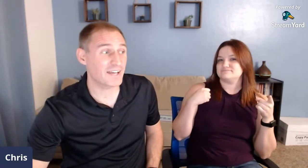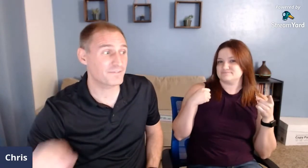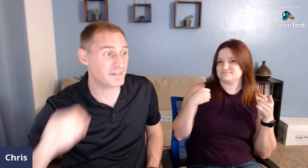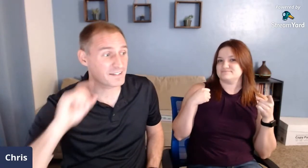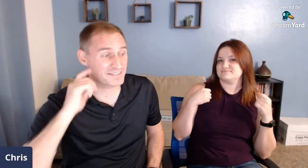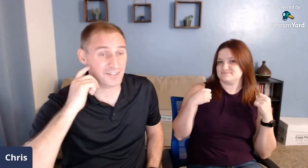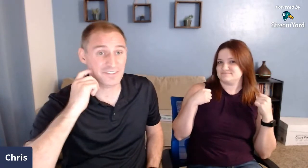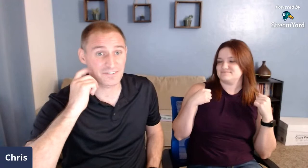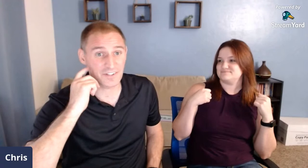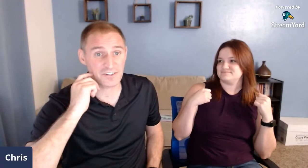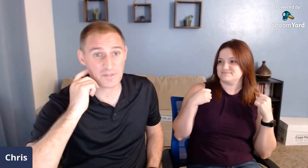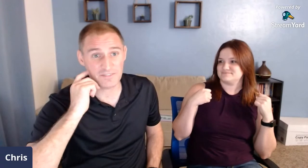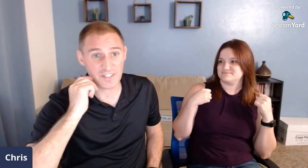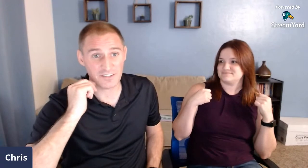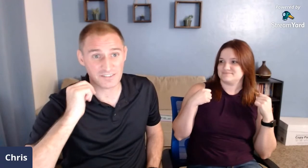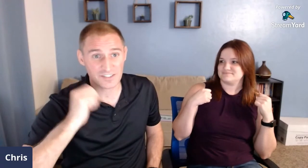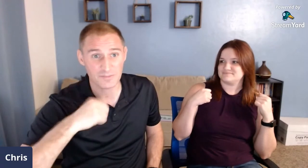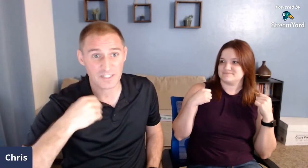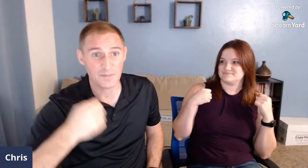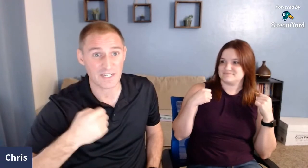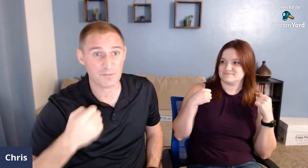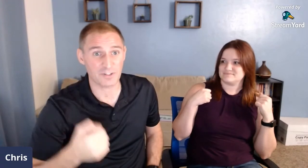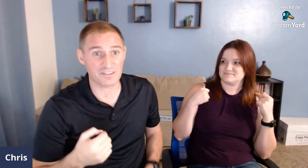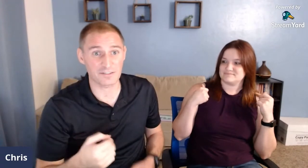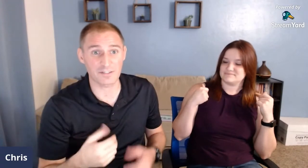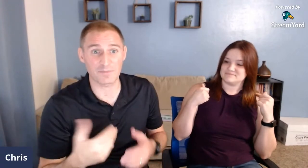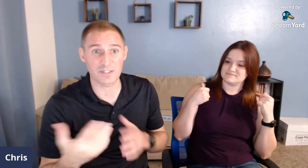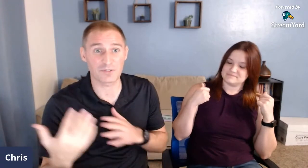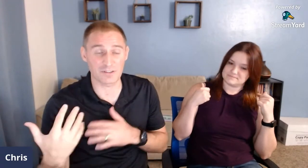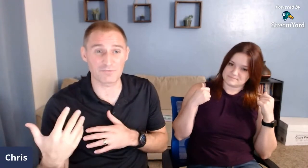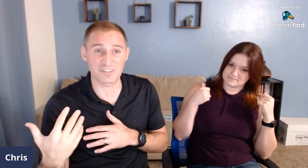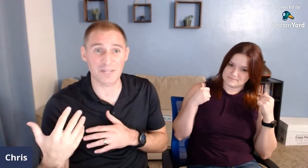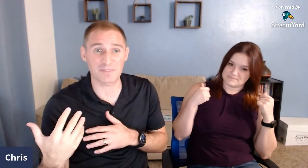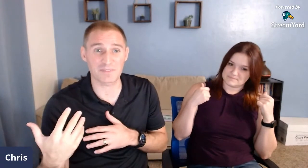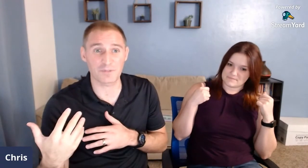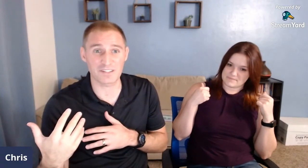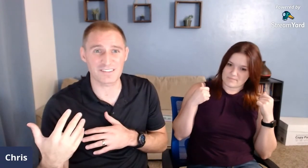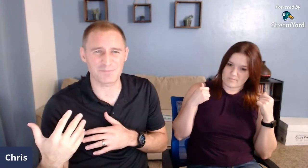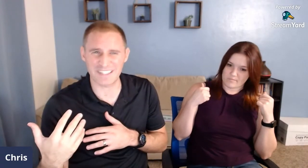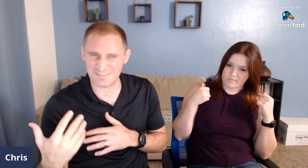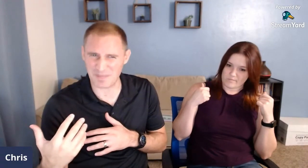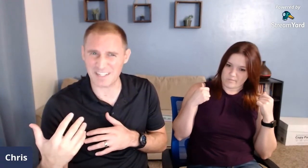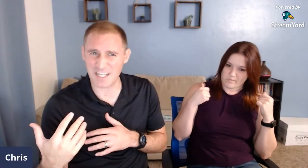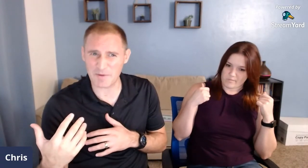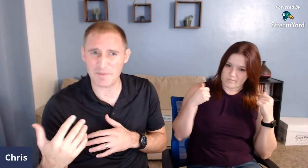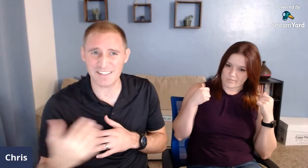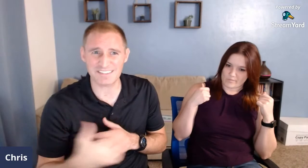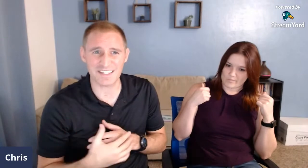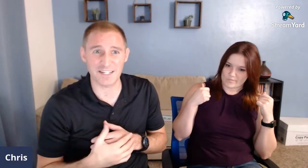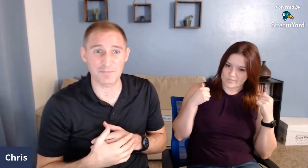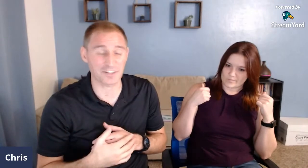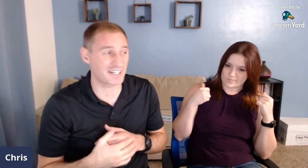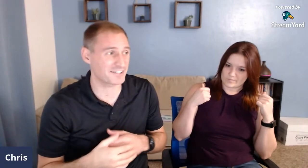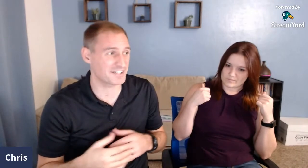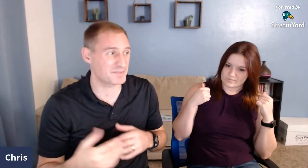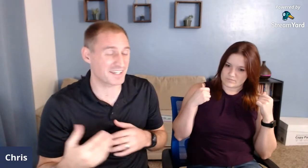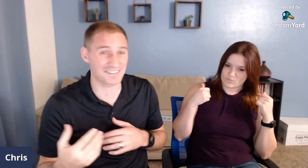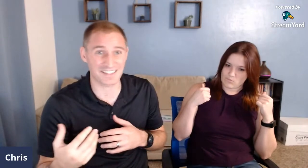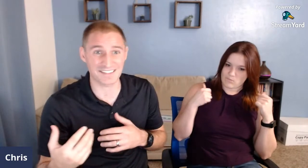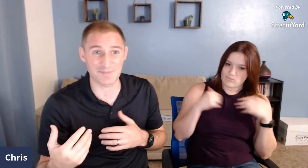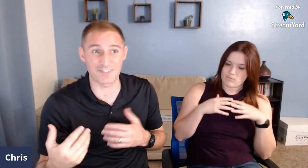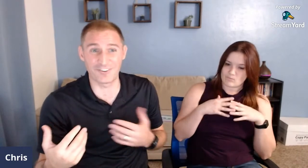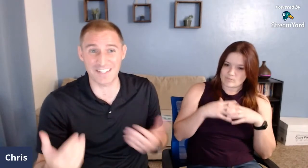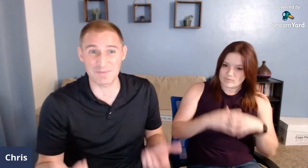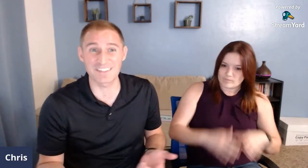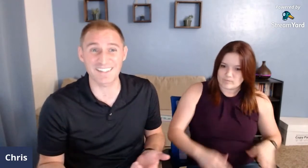do have a series of fingerspelling videos that should be coming out pretty soon. I've been doing receptive ones, but it's been a couple months, particularly because